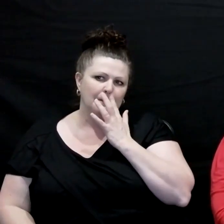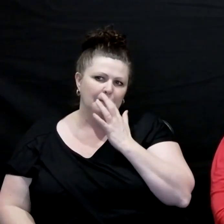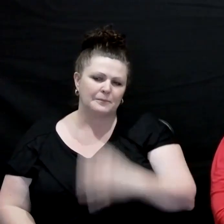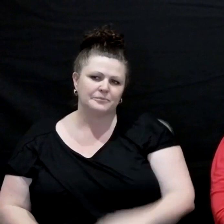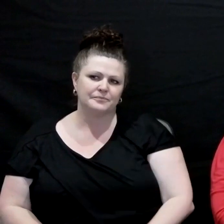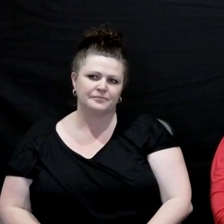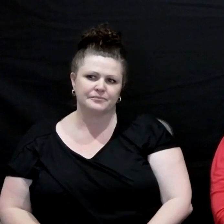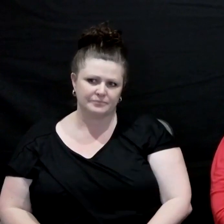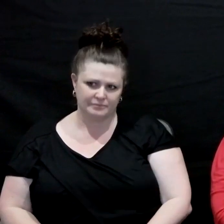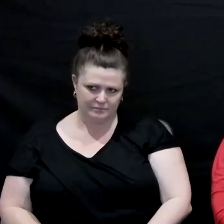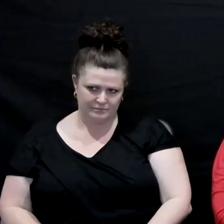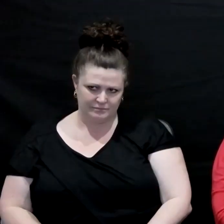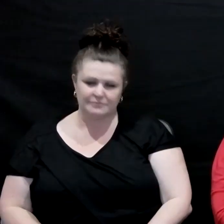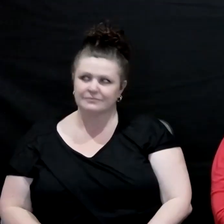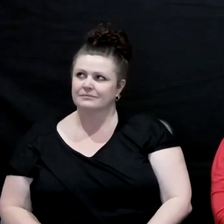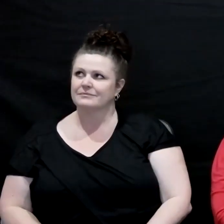There's